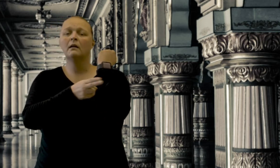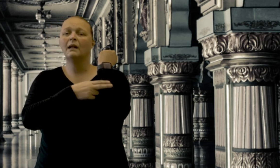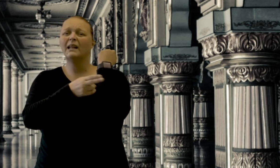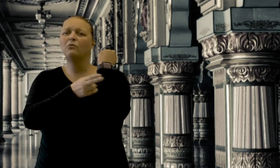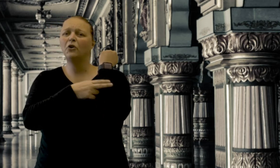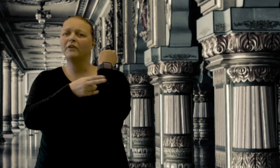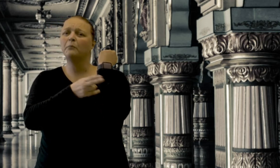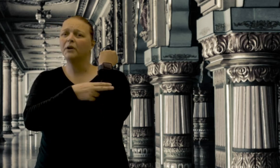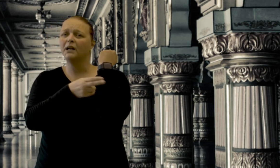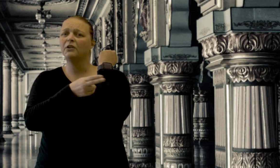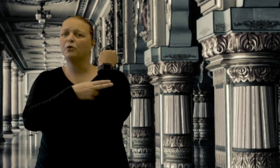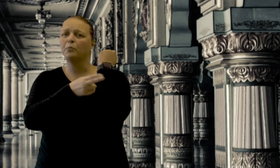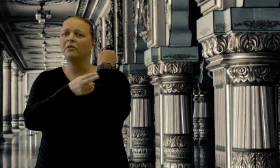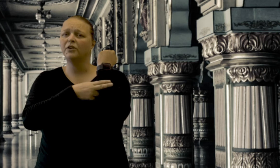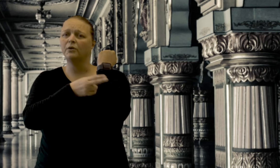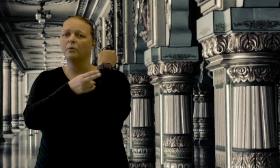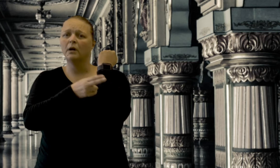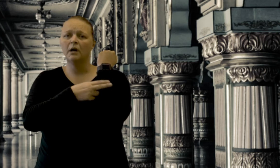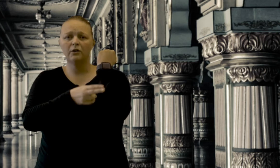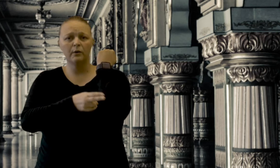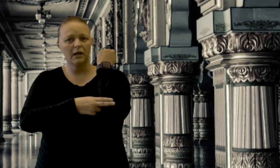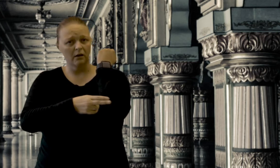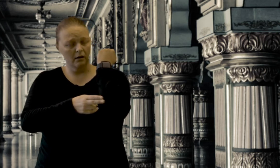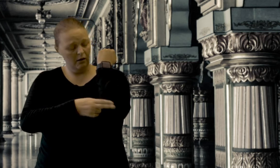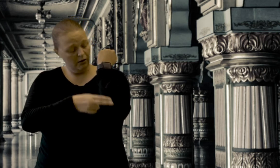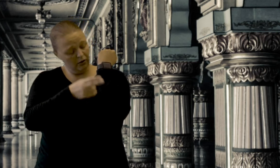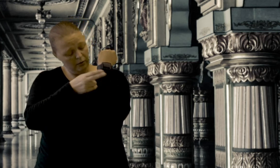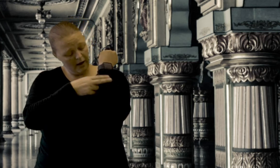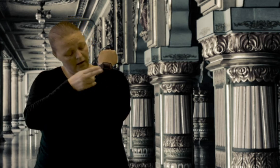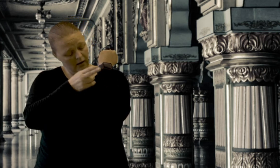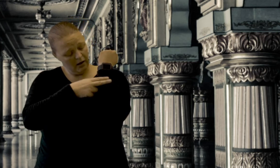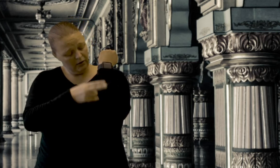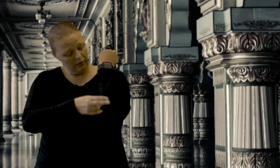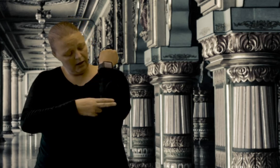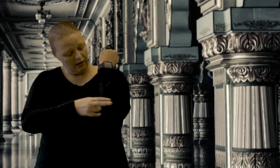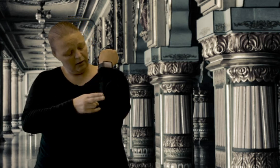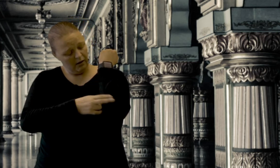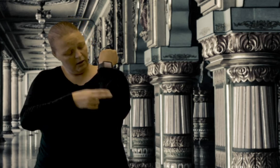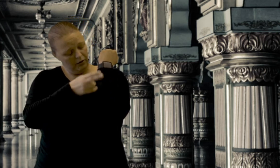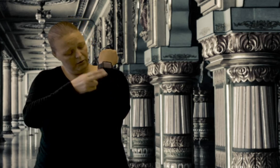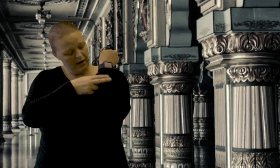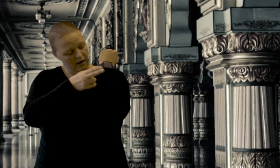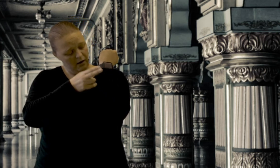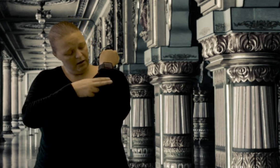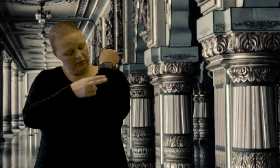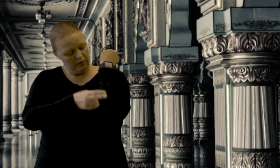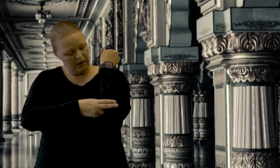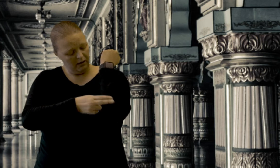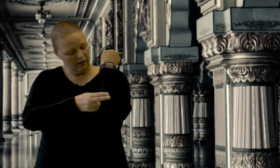Now let's move it and put it into groups of two. Two here, two there. Two here, two there. Two here,